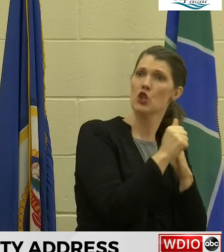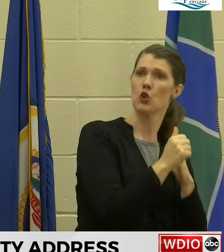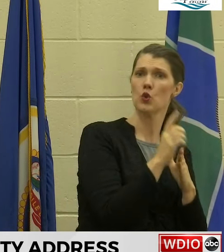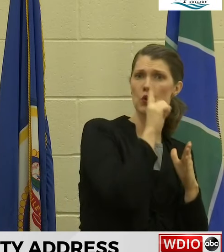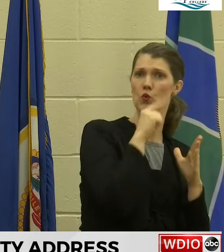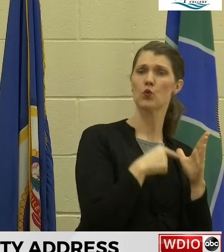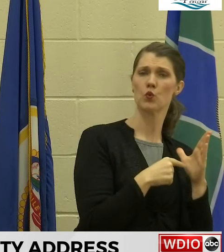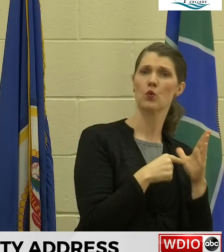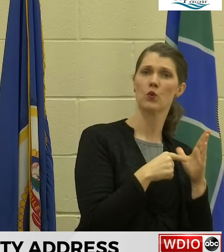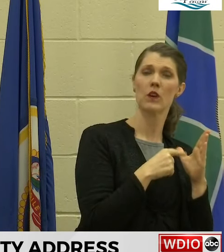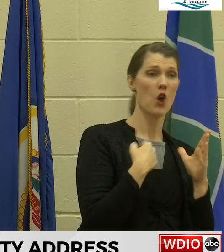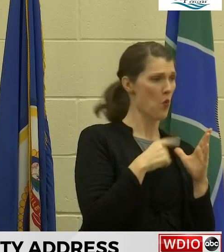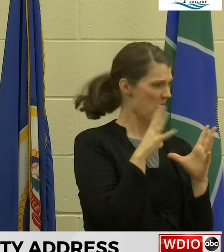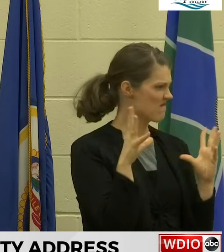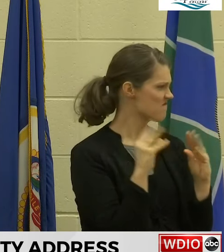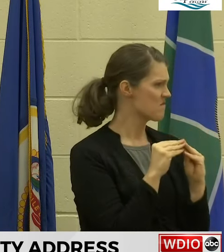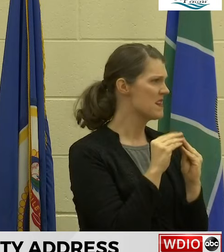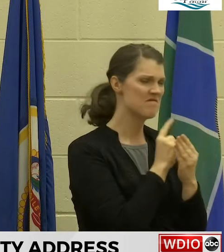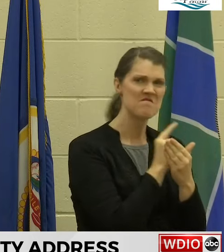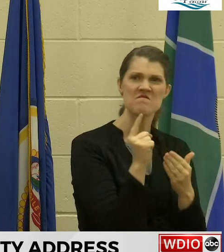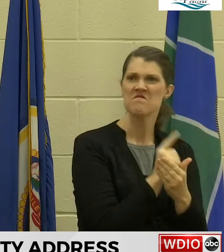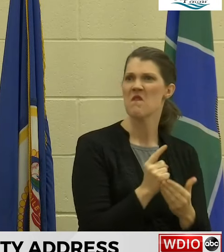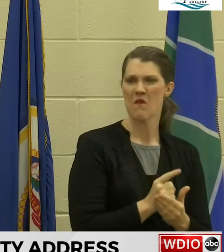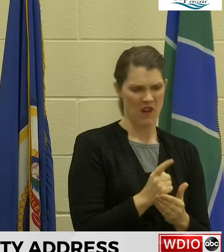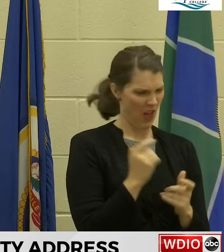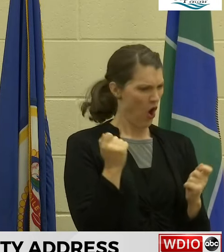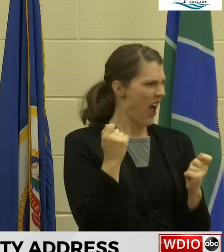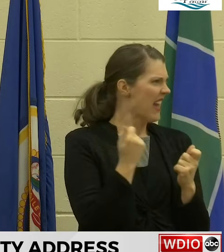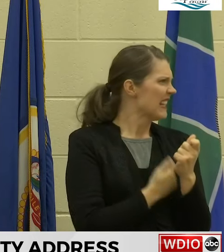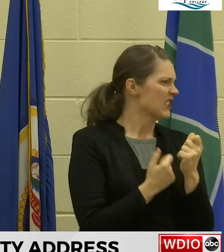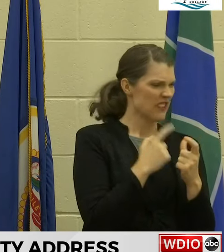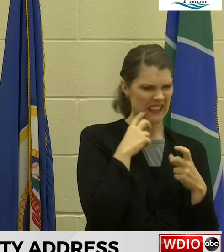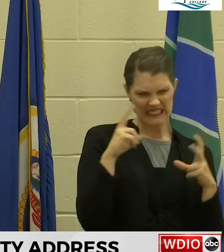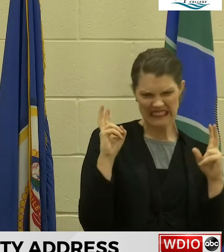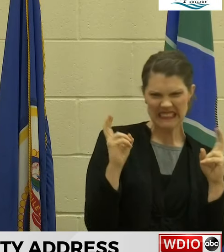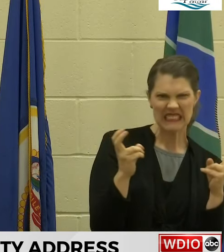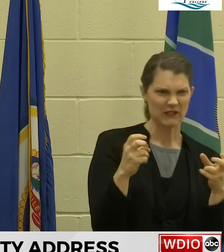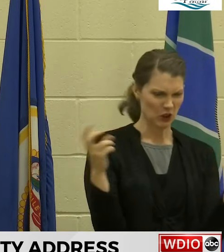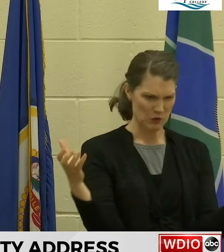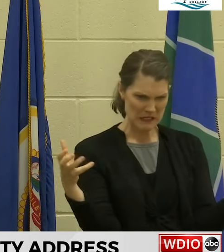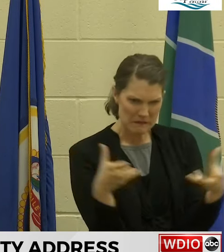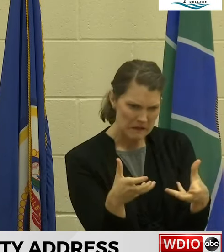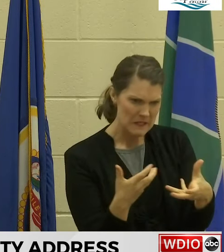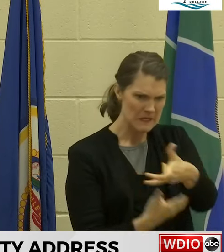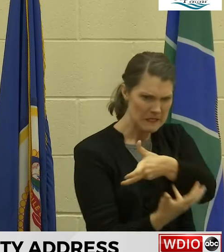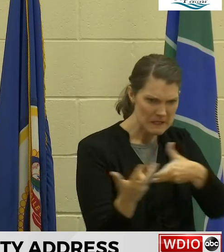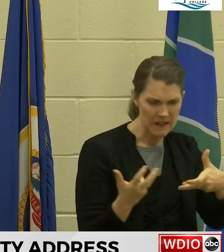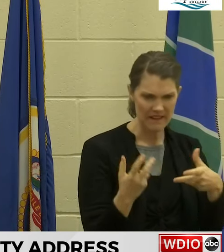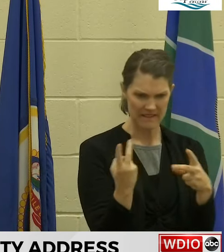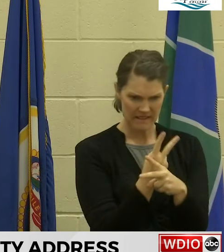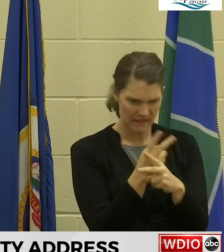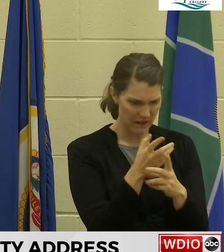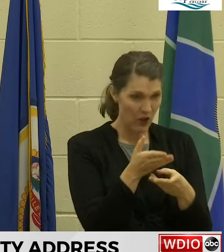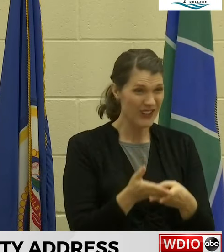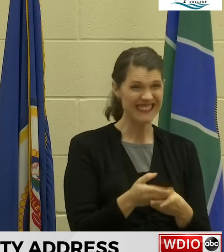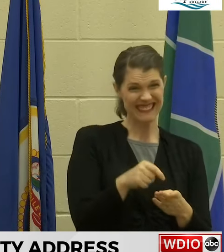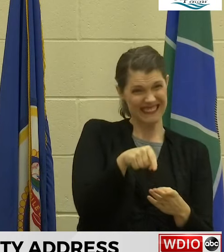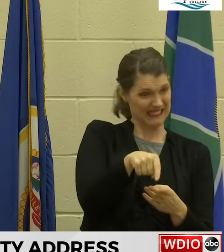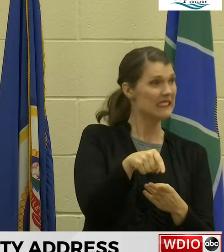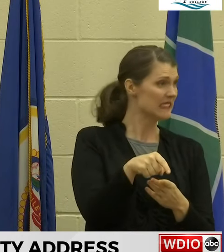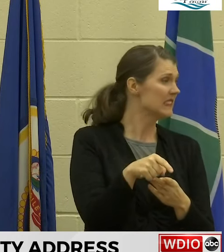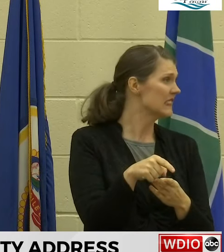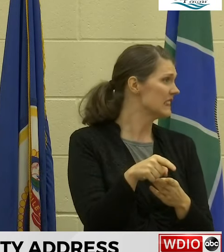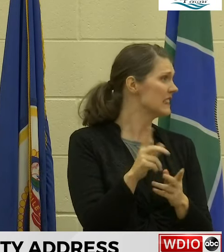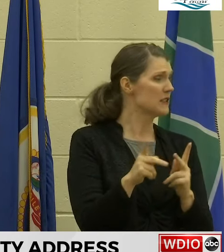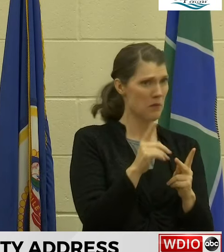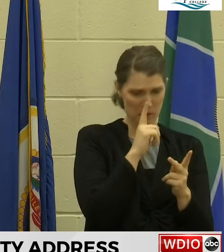that we meet every week, and we talk through all the tough issues and all the great issues, all the fun issues, but that is the group that has really